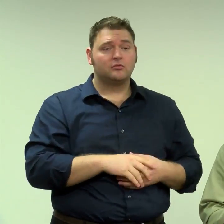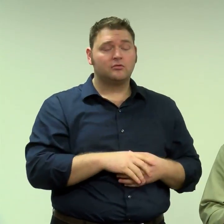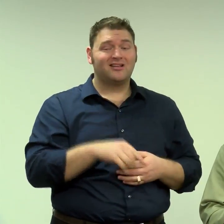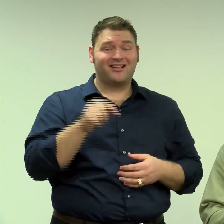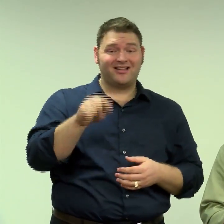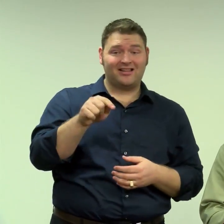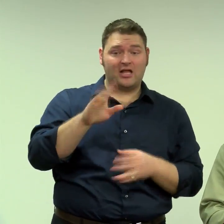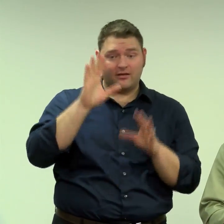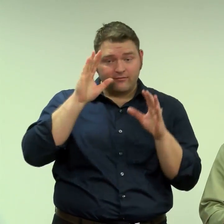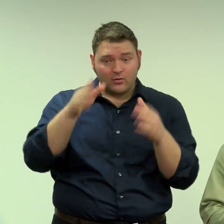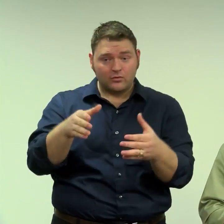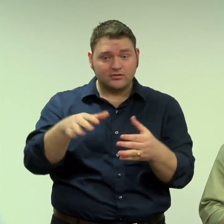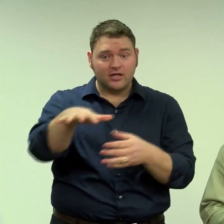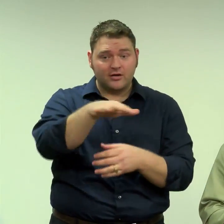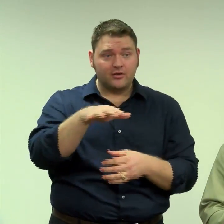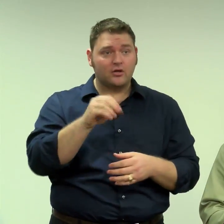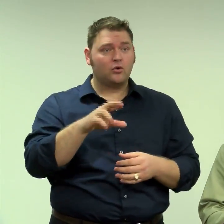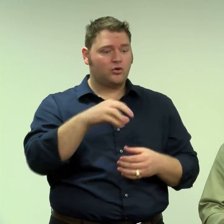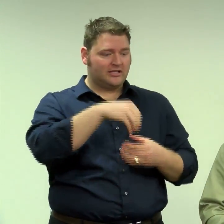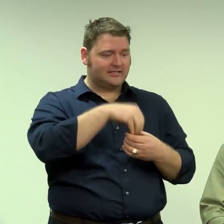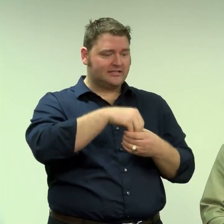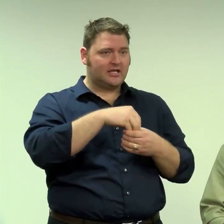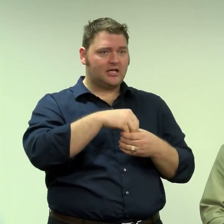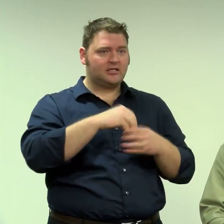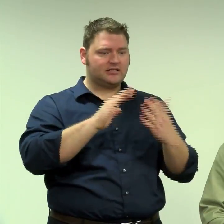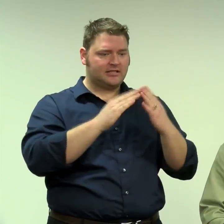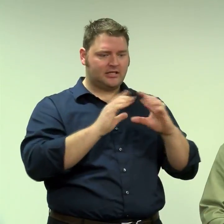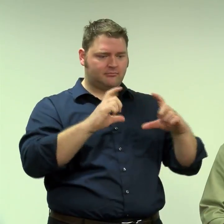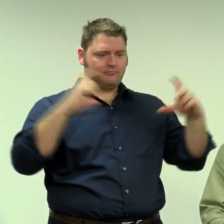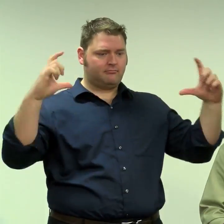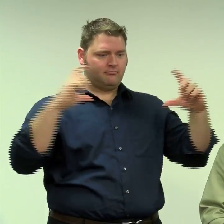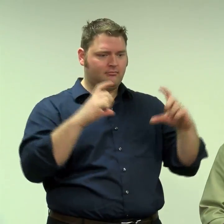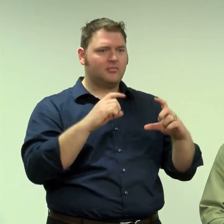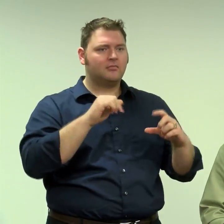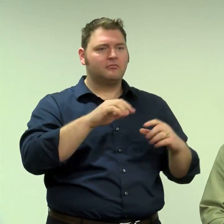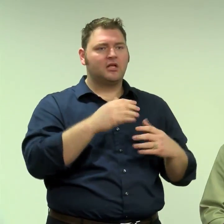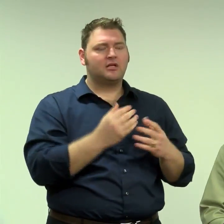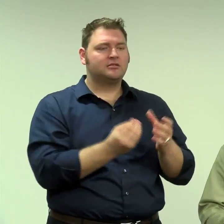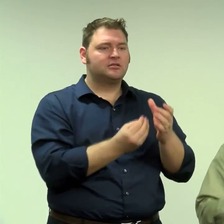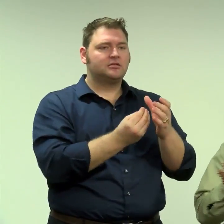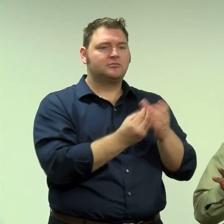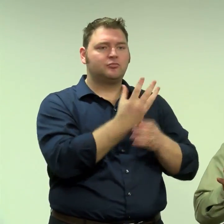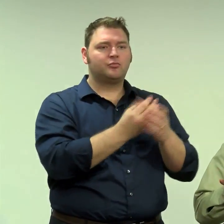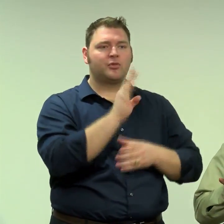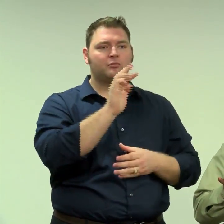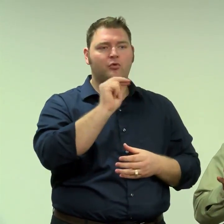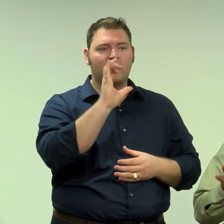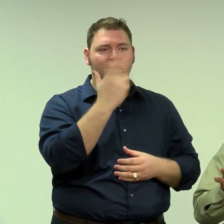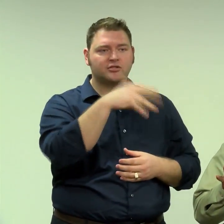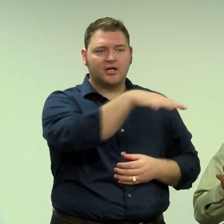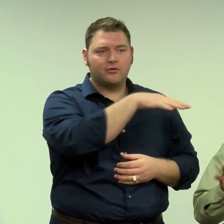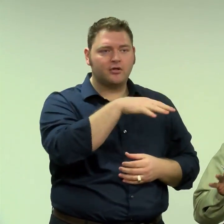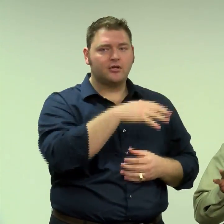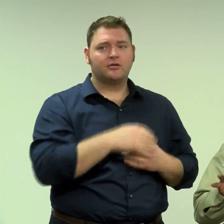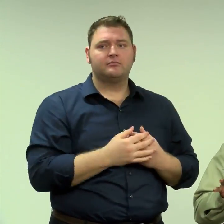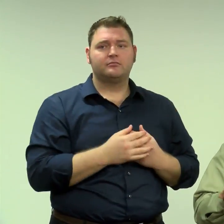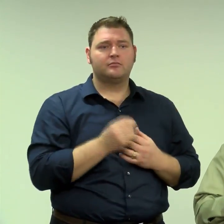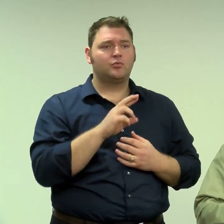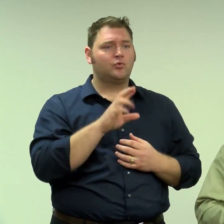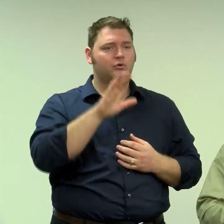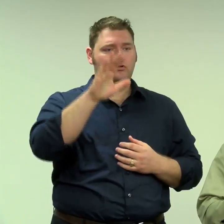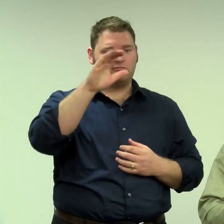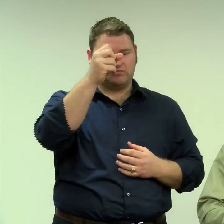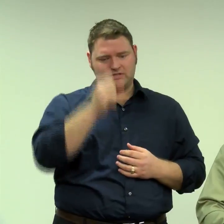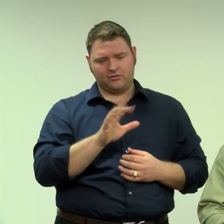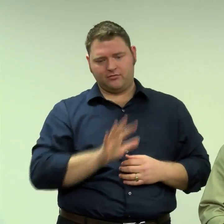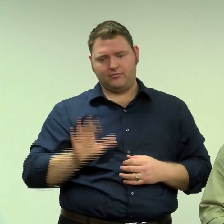area, whether it's in the inner city itself, Spring Branch area, down in the Clear Lake on the south